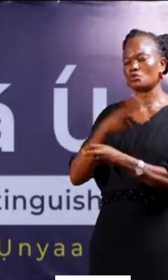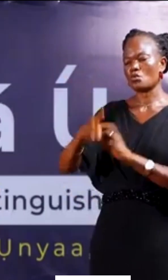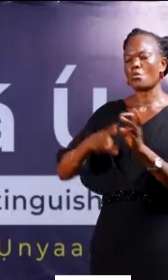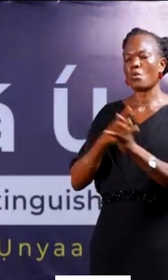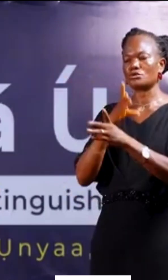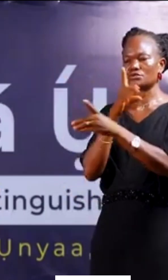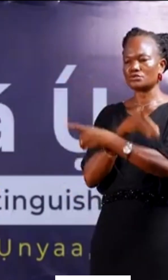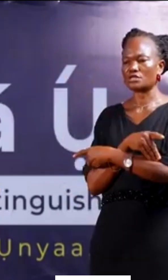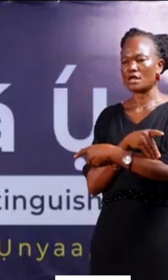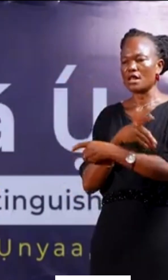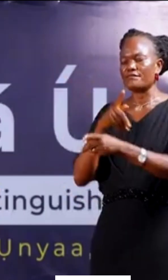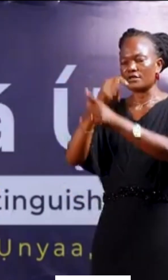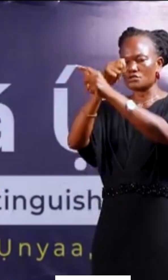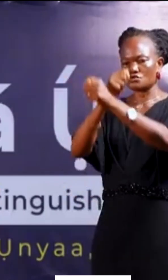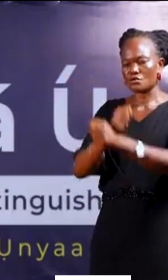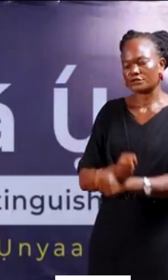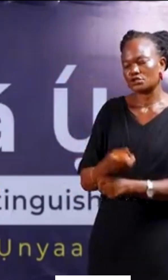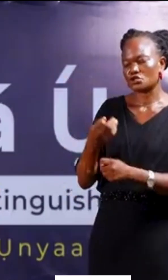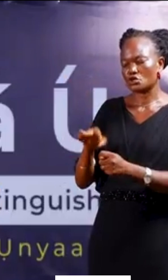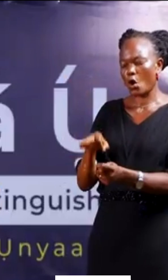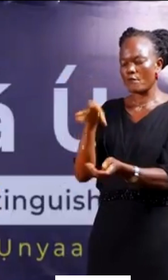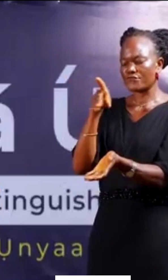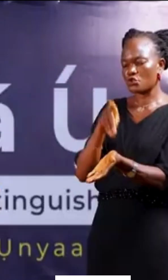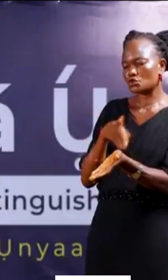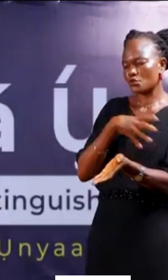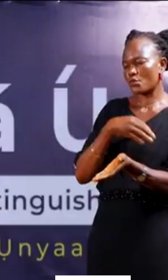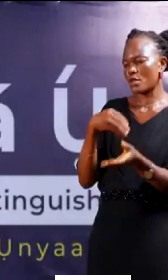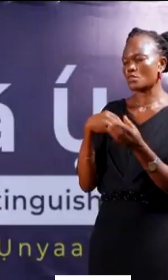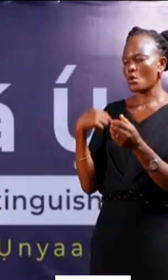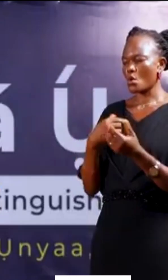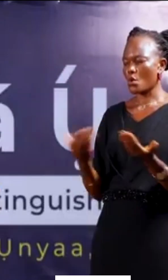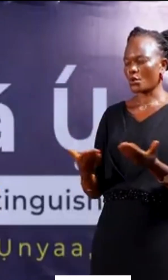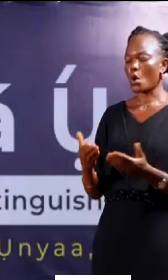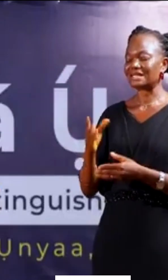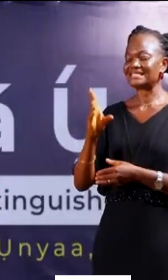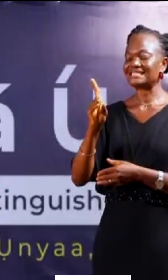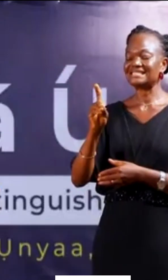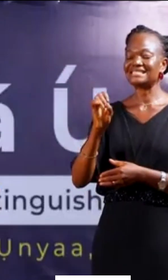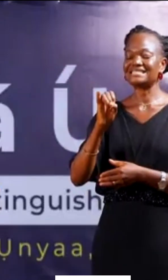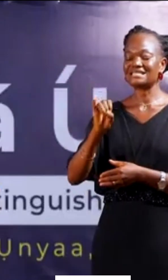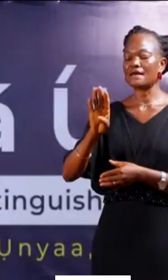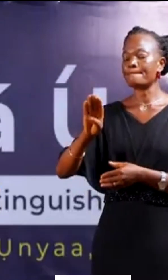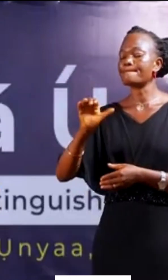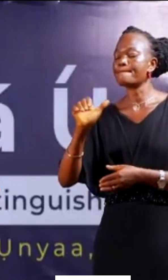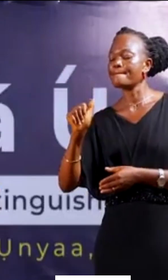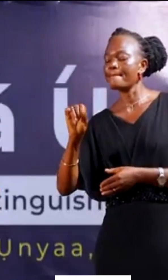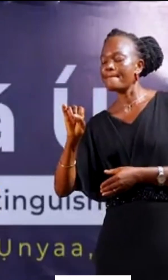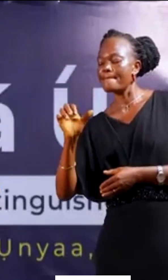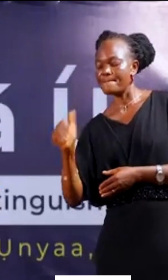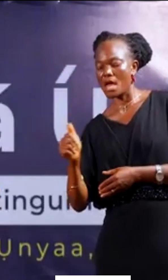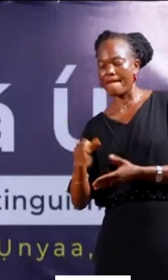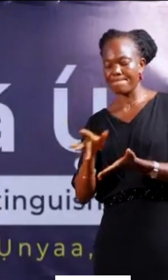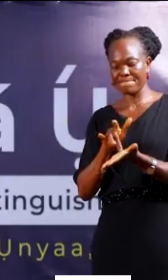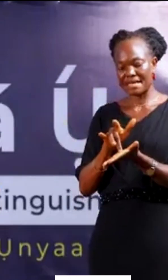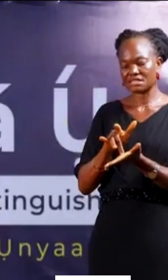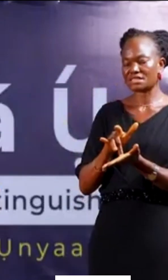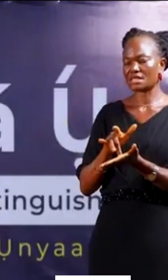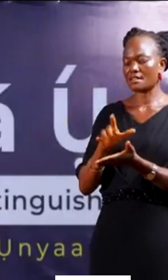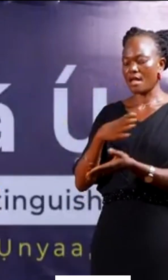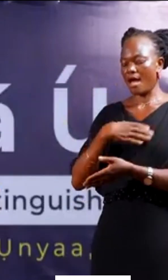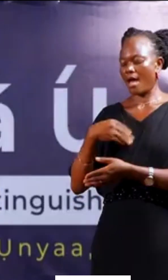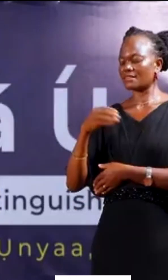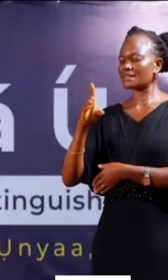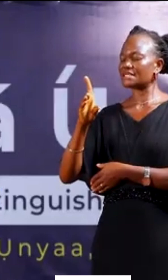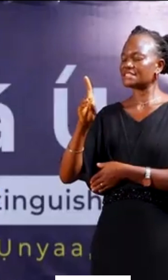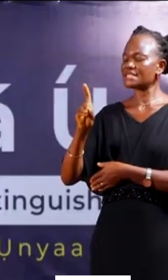today. The tradition of doctoring here we call dibia, right? Medicine and dibia. In the